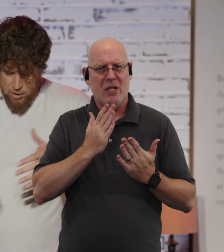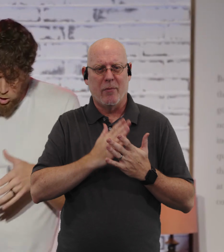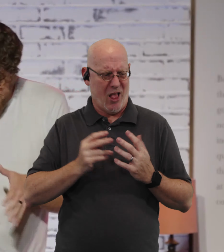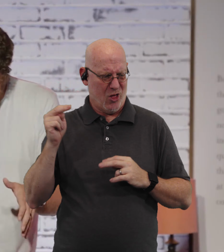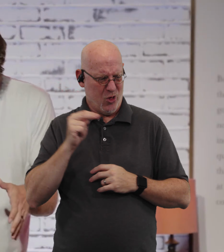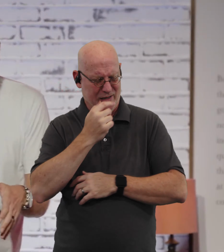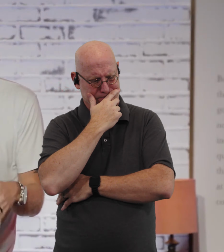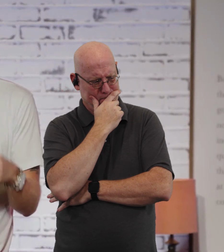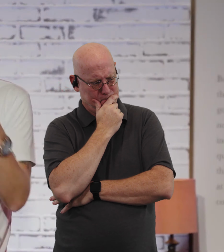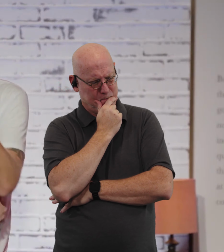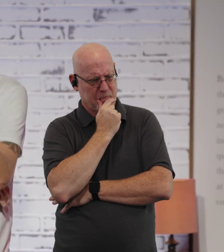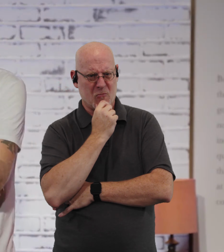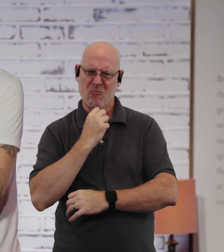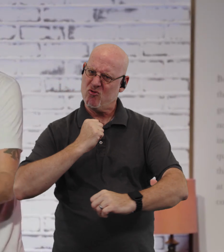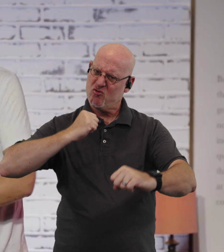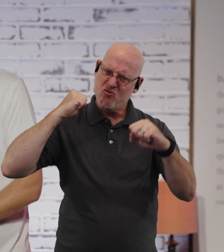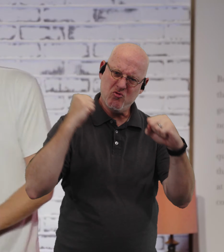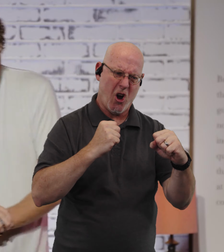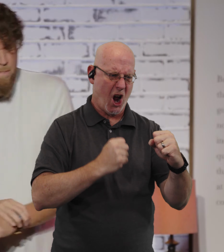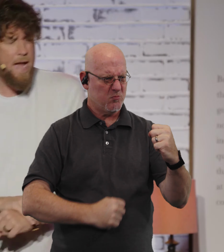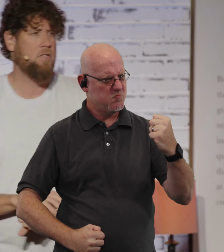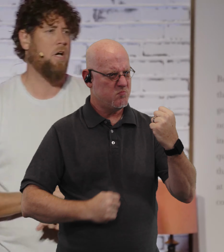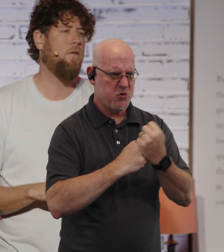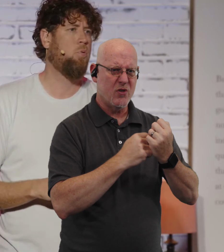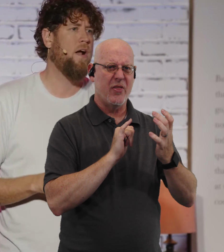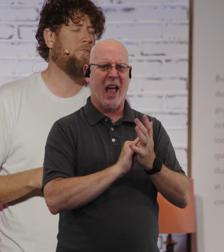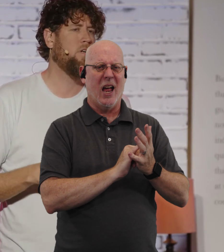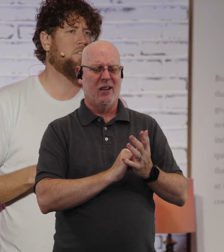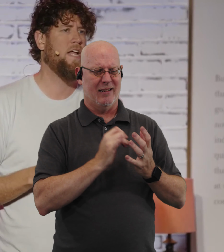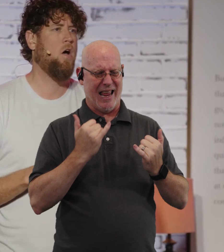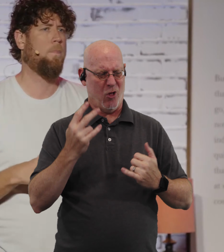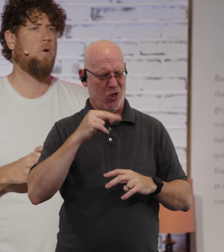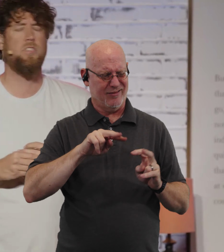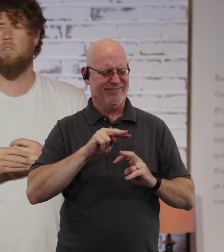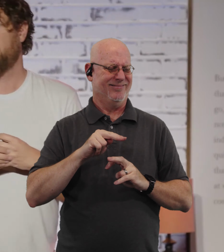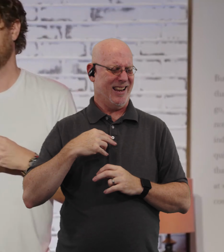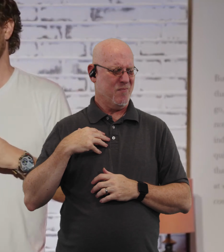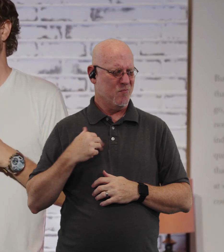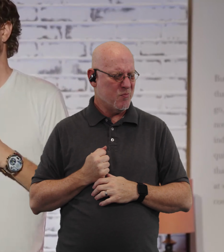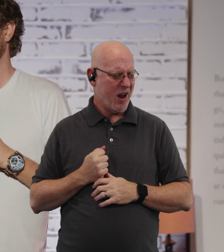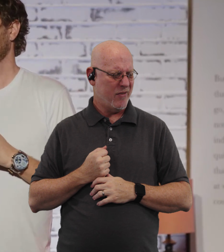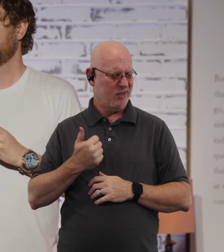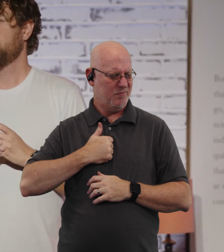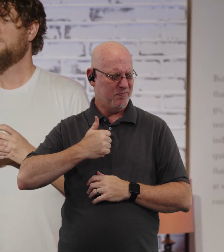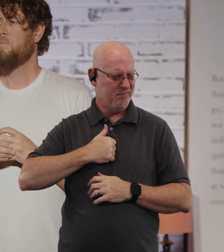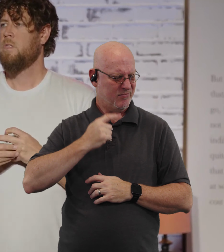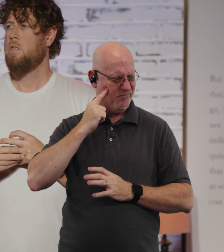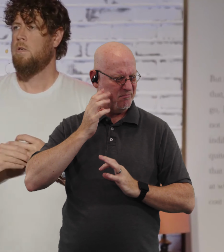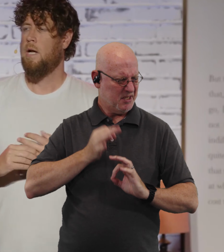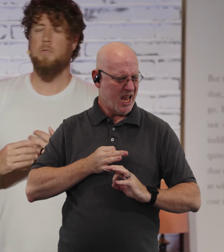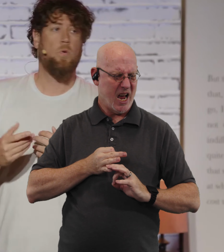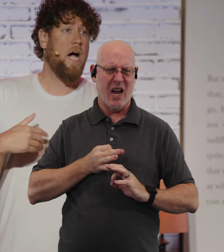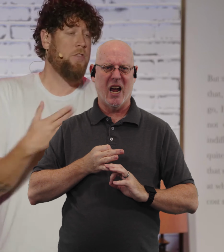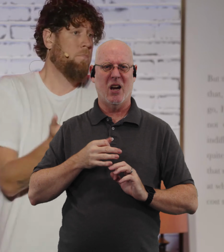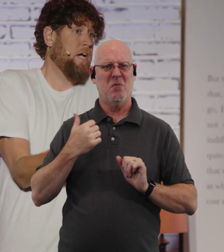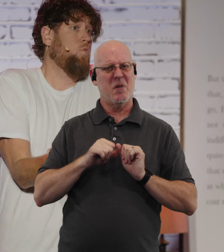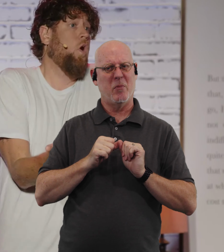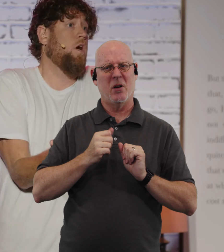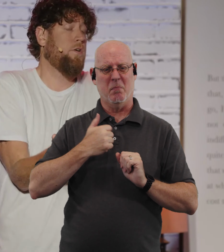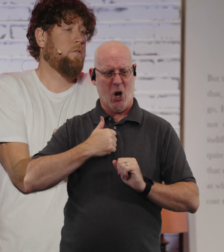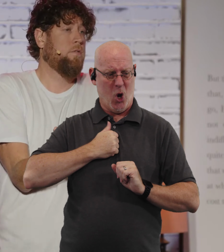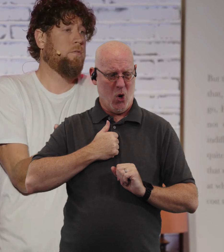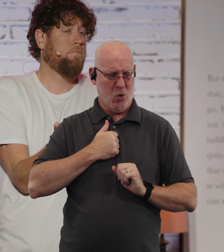of it I look at, and I was really strong on things. They're just matters of preference now or personal conviction. And I'm just reminded through